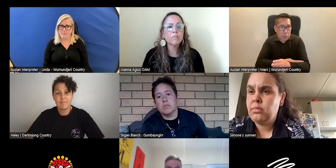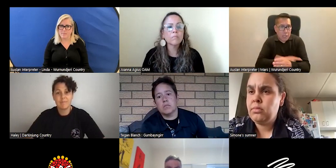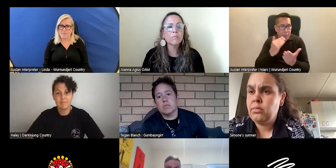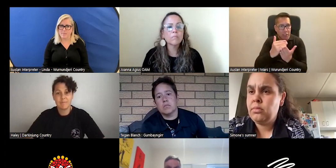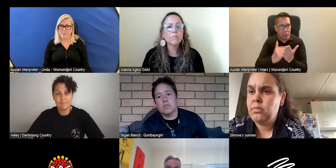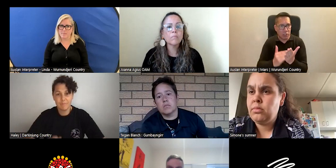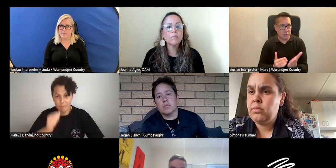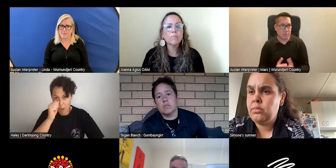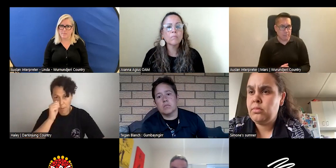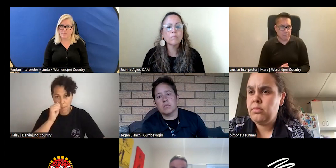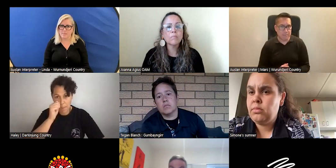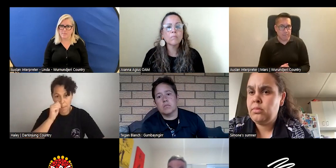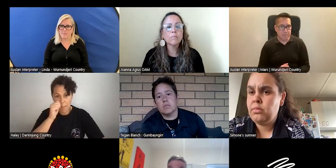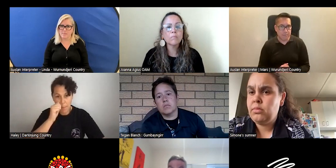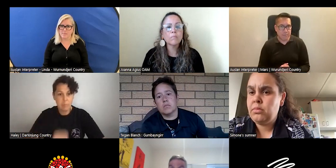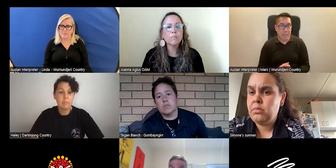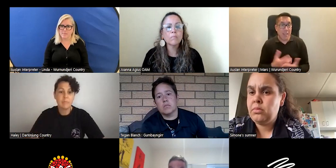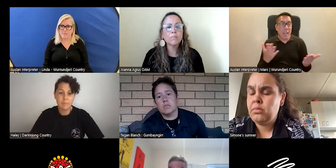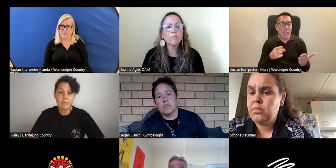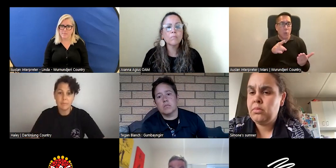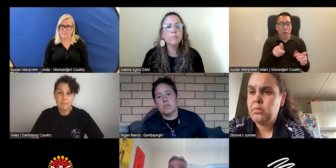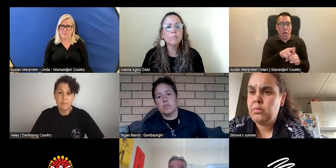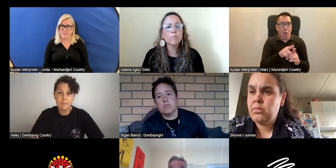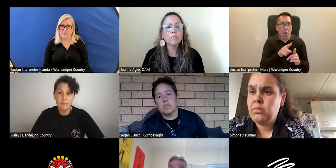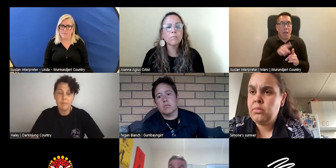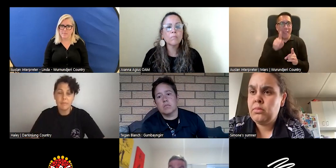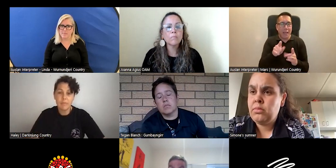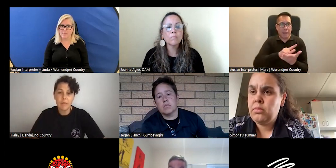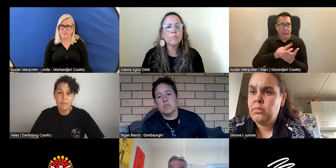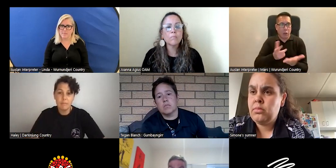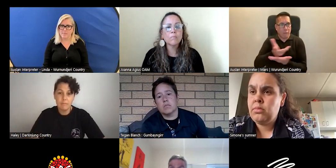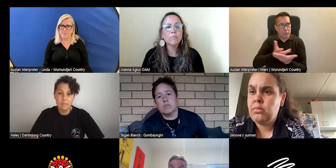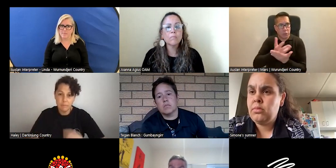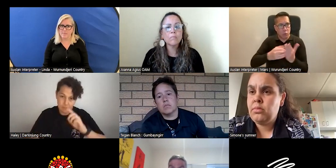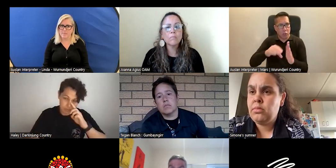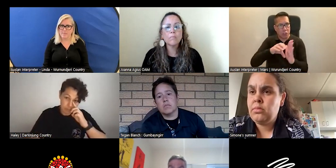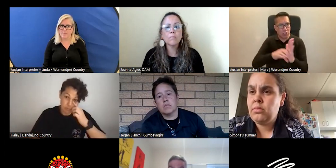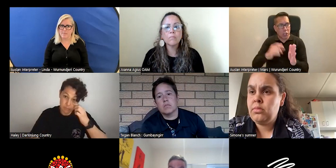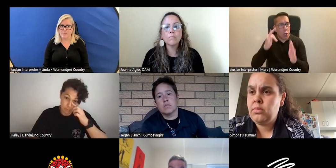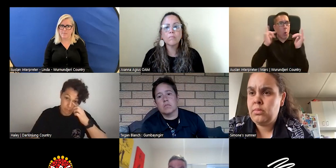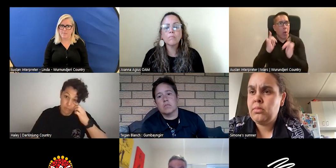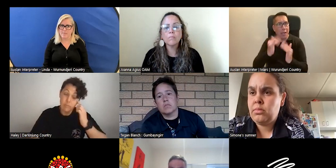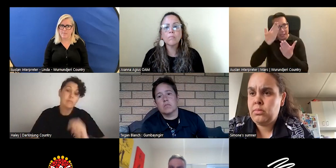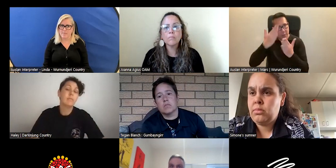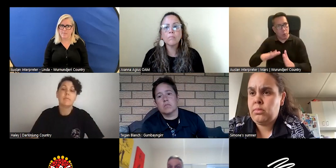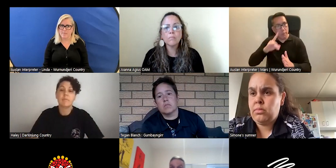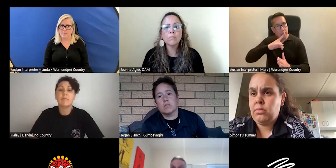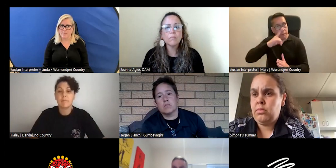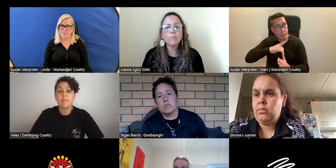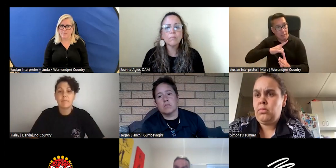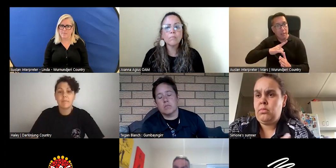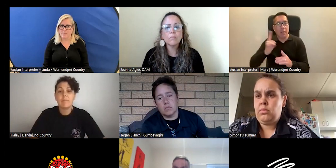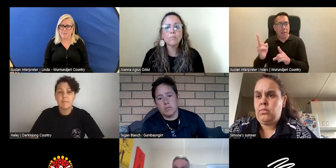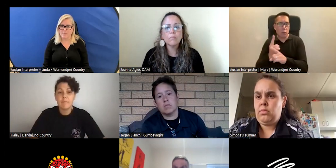procedures. That's where you get into some of that conversation with the constitutional lawyer experts who talk